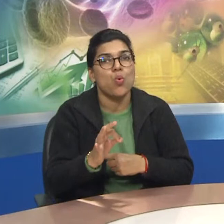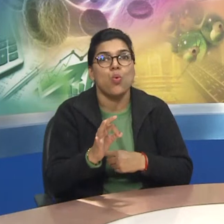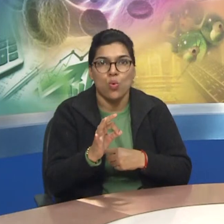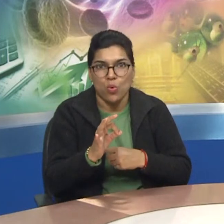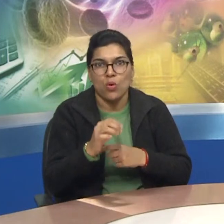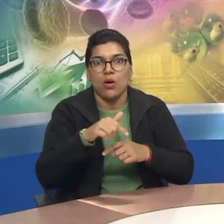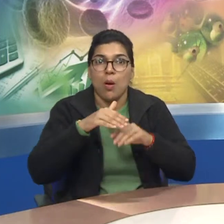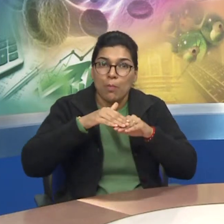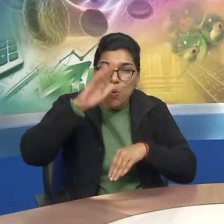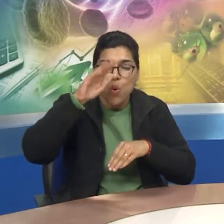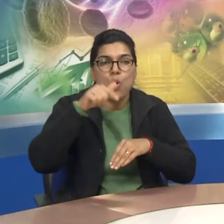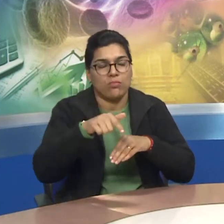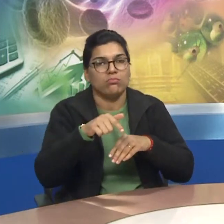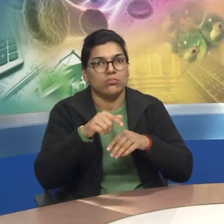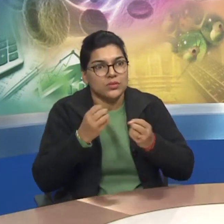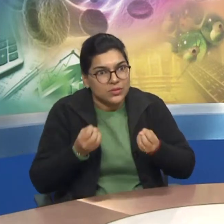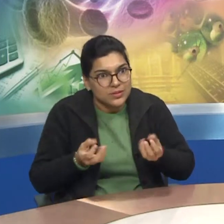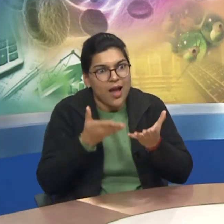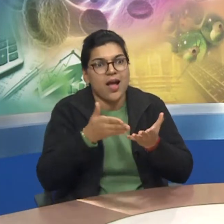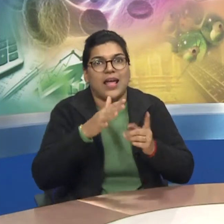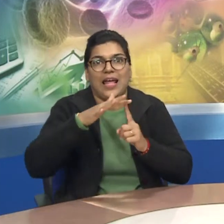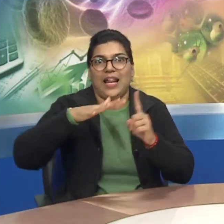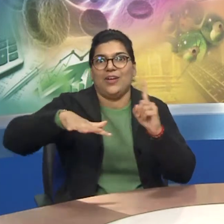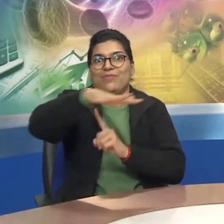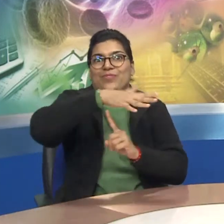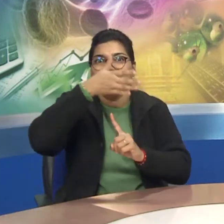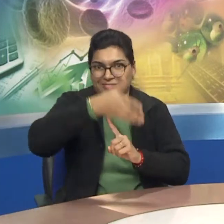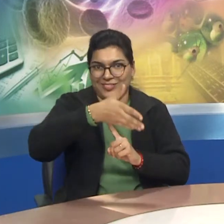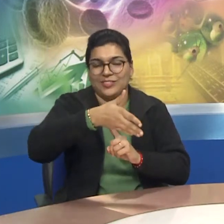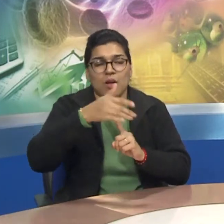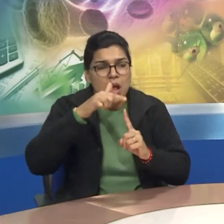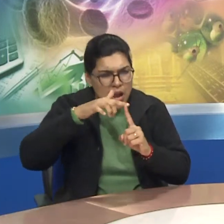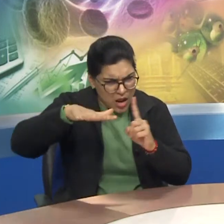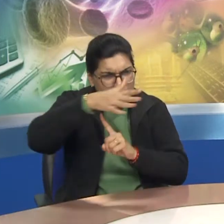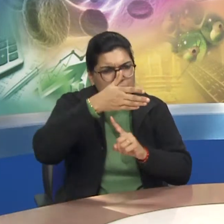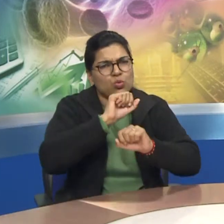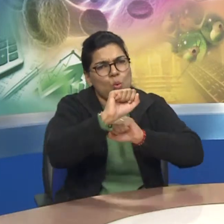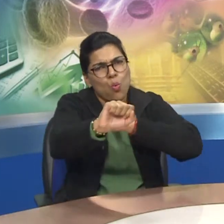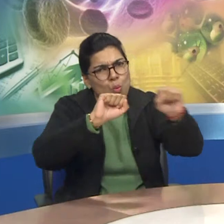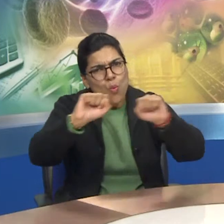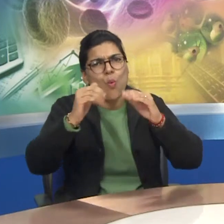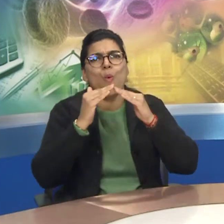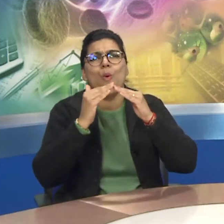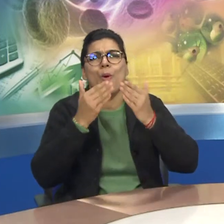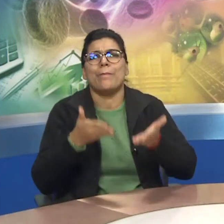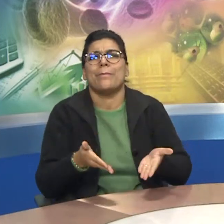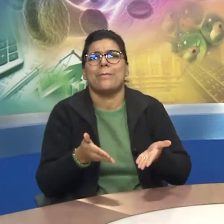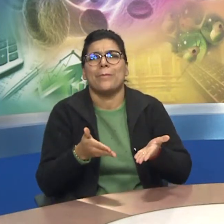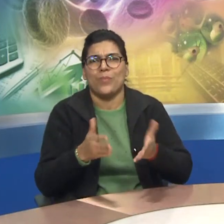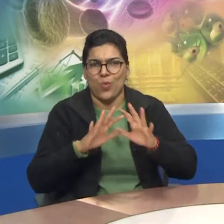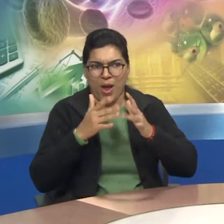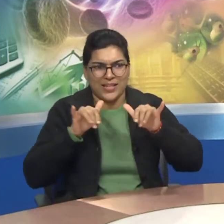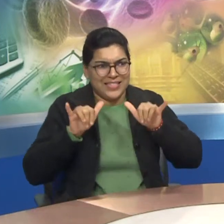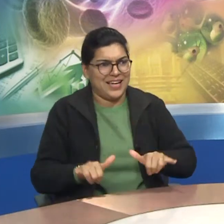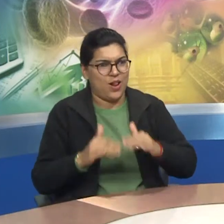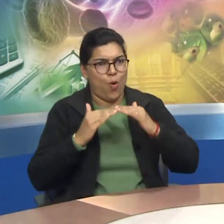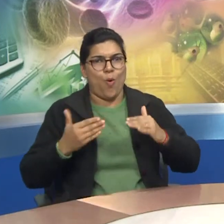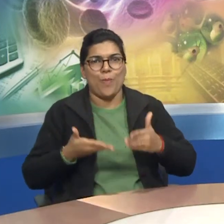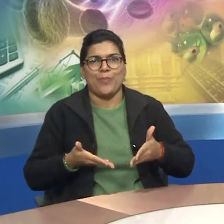And this is because man has recognized their importance.